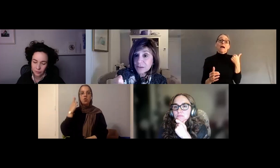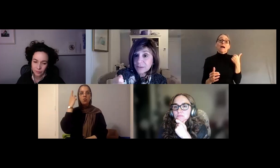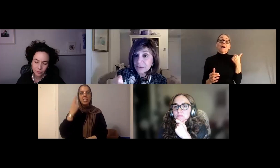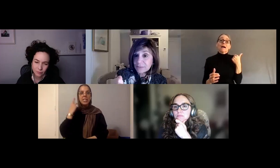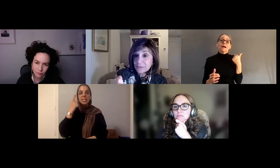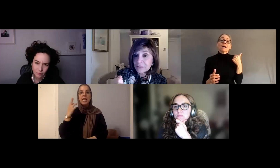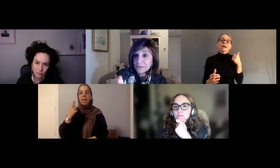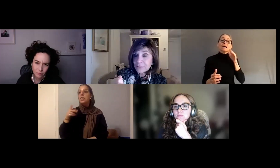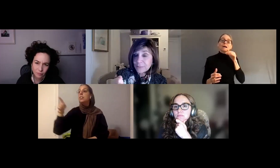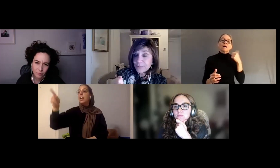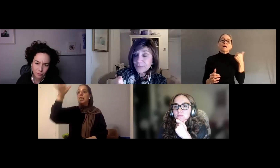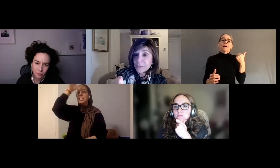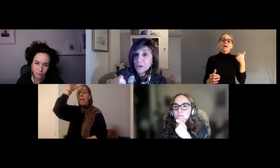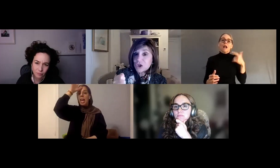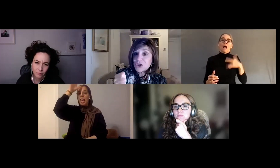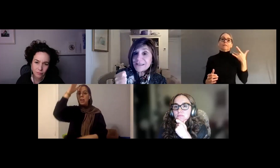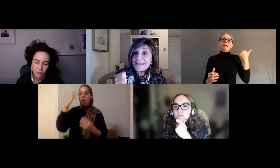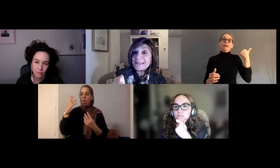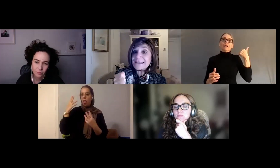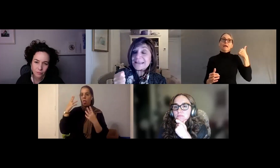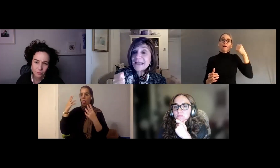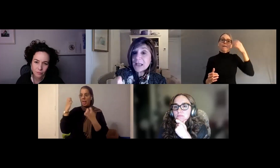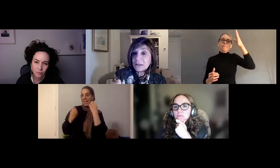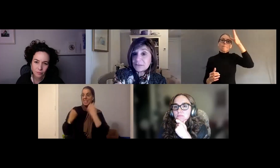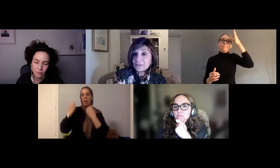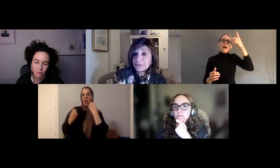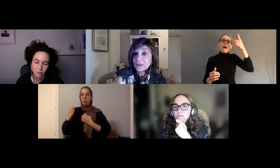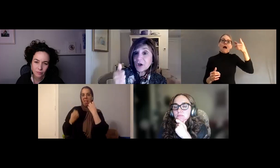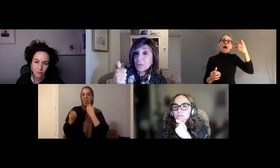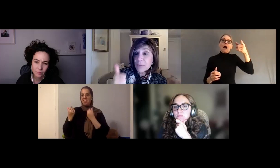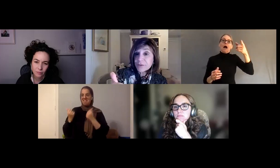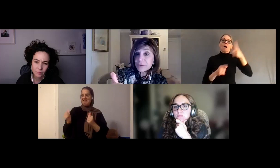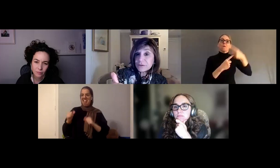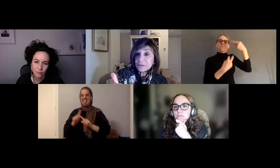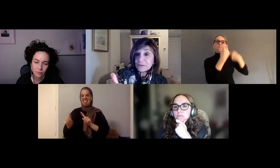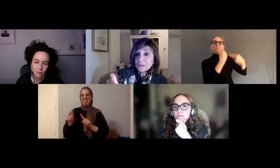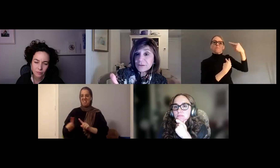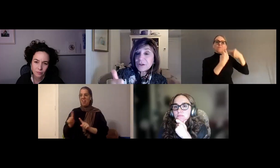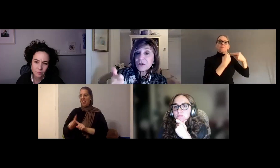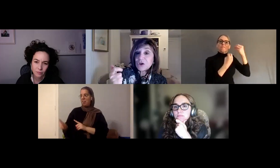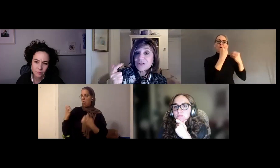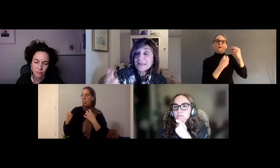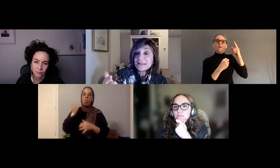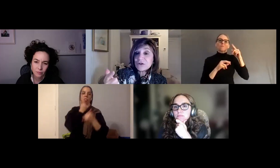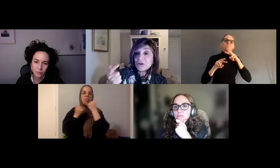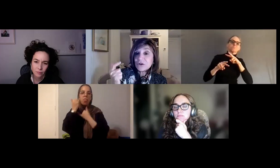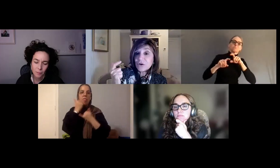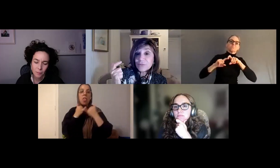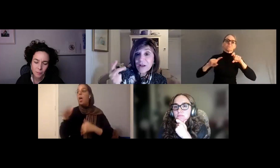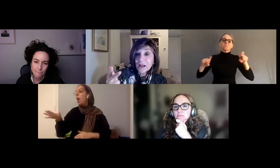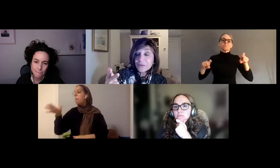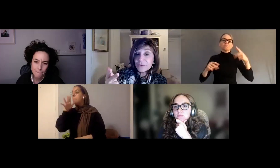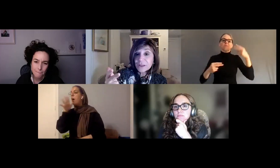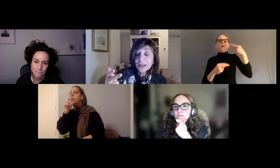doing on me, she didn't tell her mother, her sister,